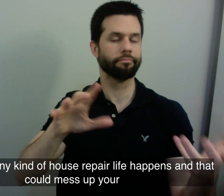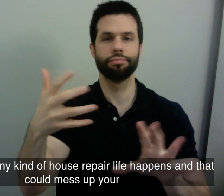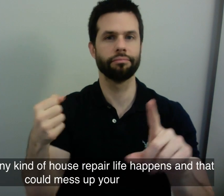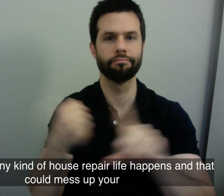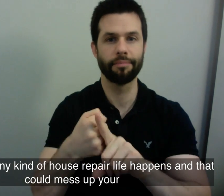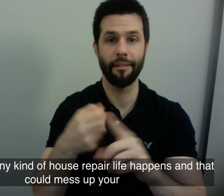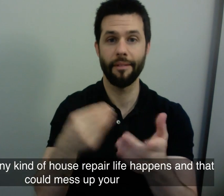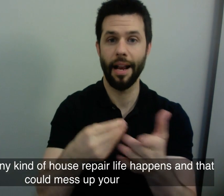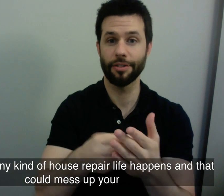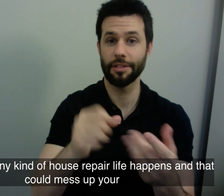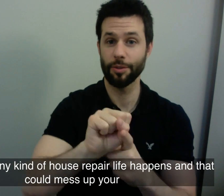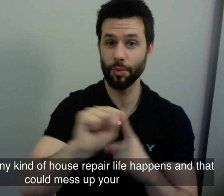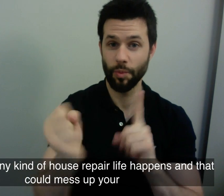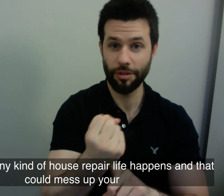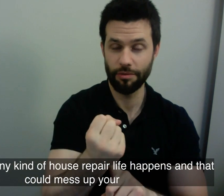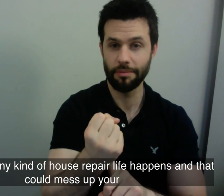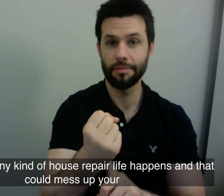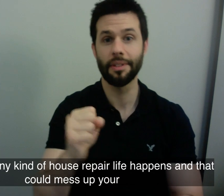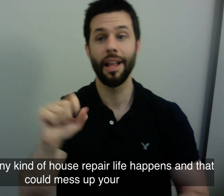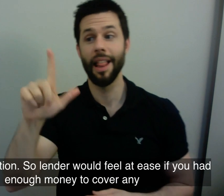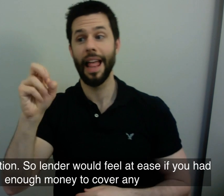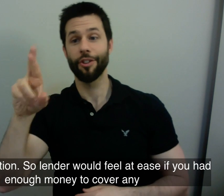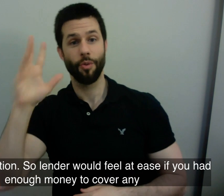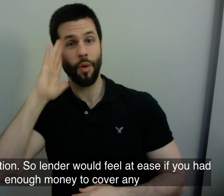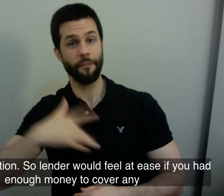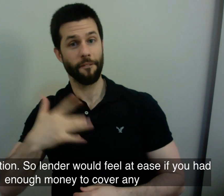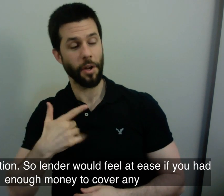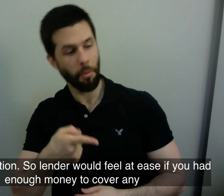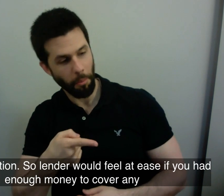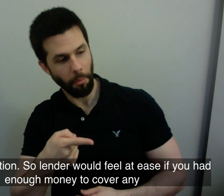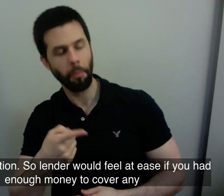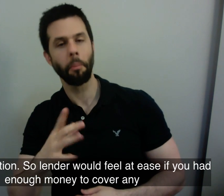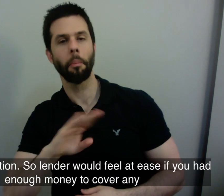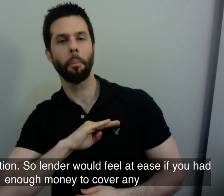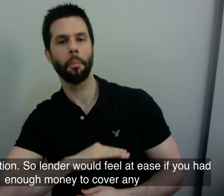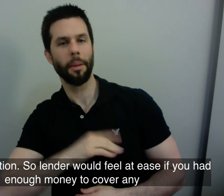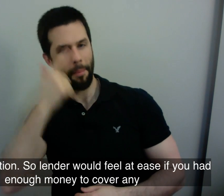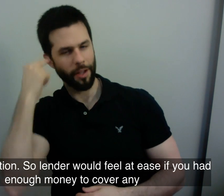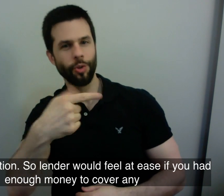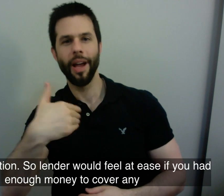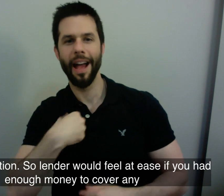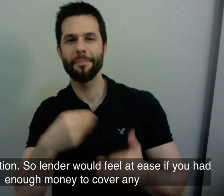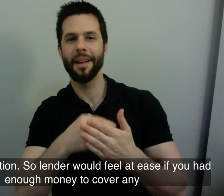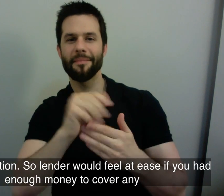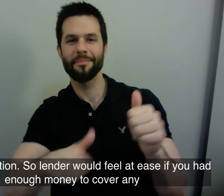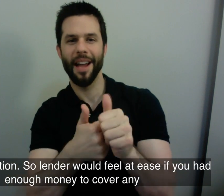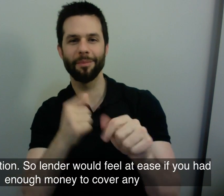repair. Life happens and that could mess up your financial situation. So a lender would feel